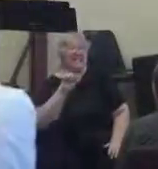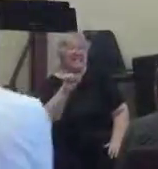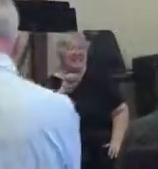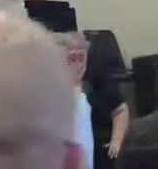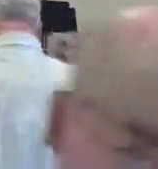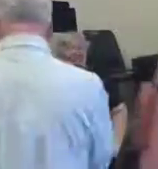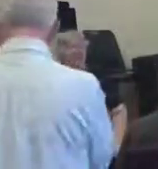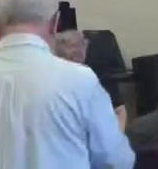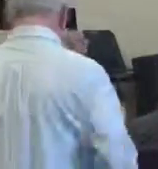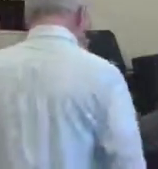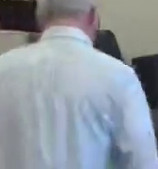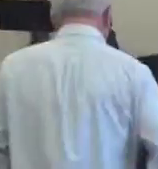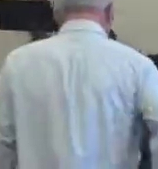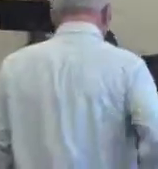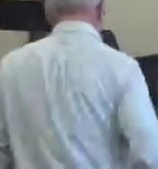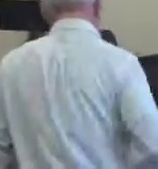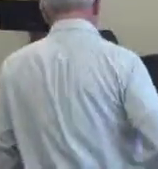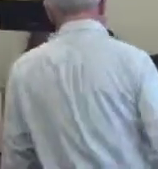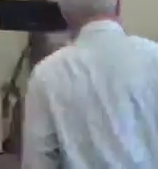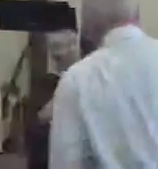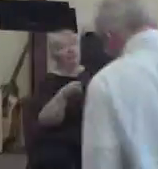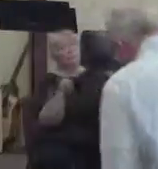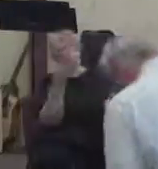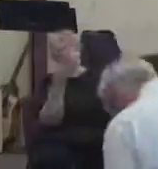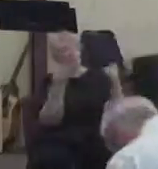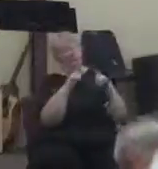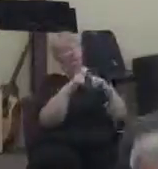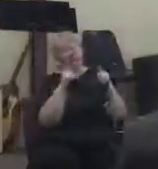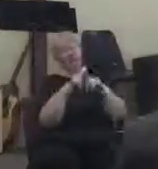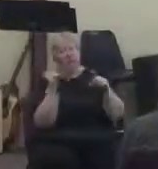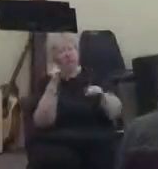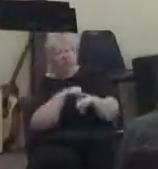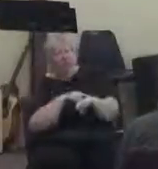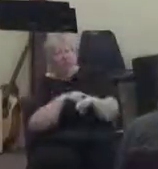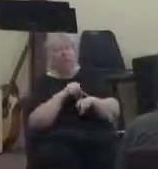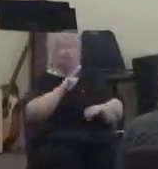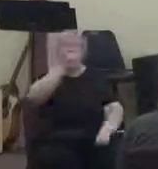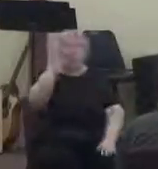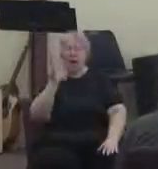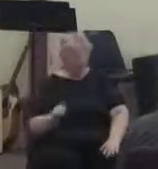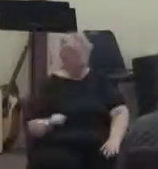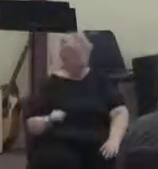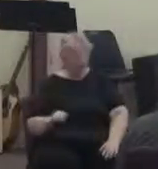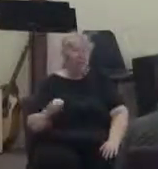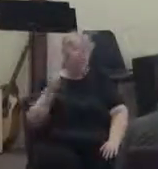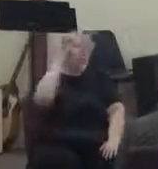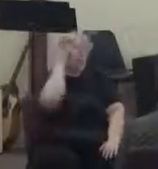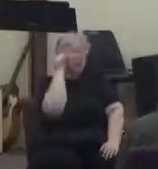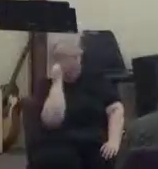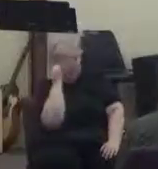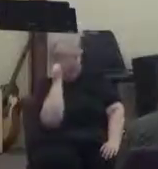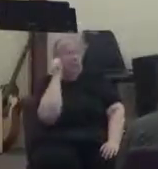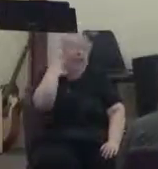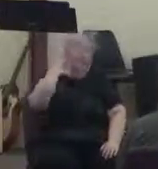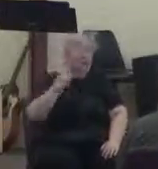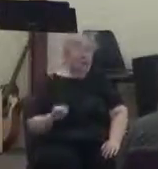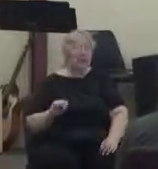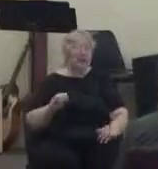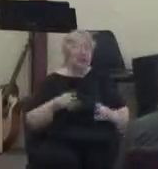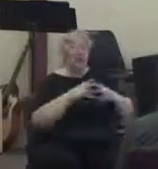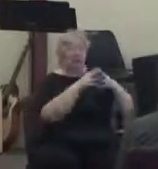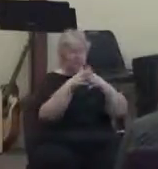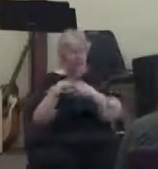been dozens of times around the world, Africa, Asia, South America, all over the world,